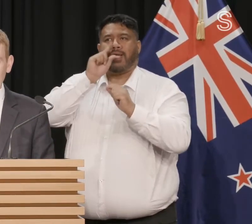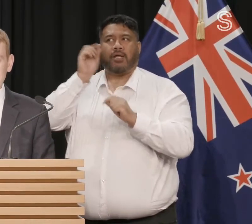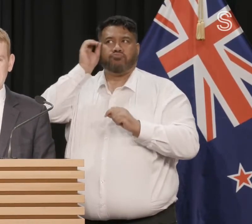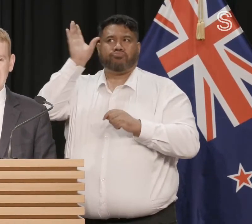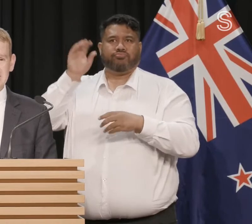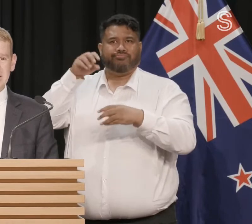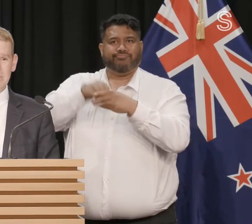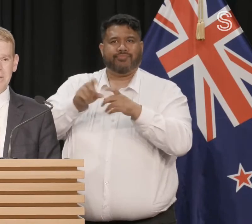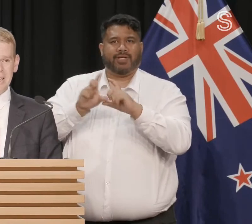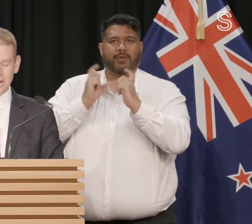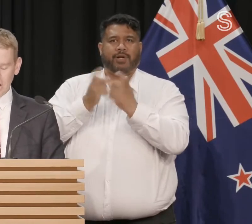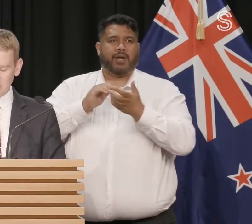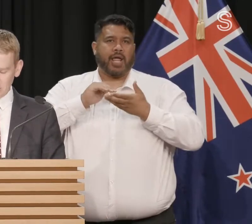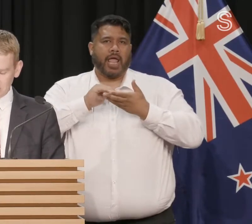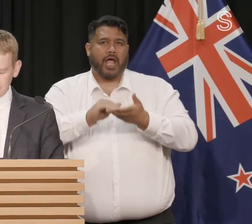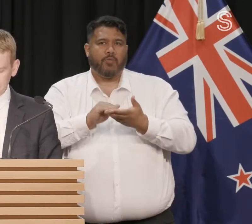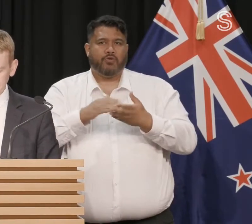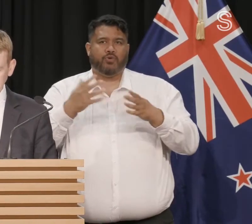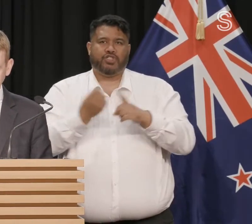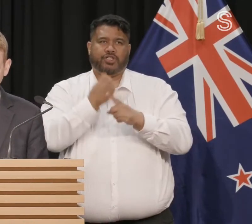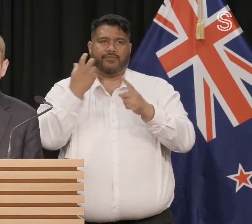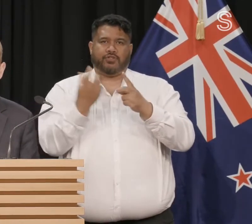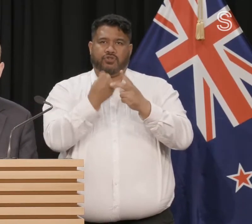So I want to set out some key changes.